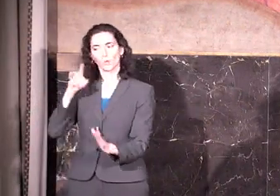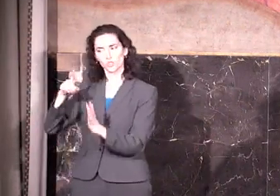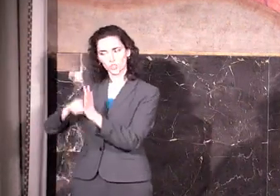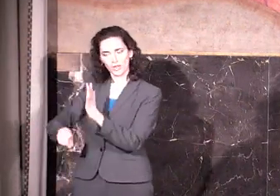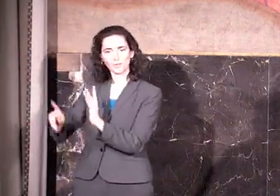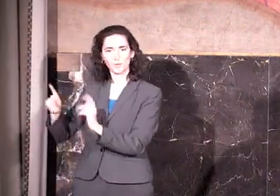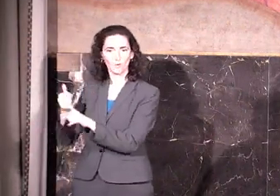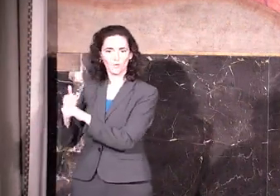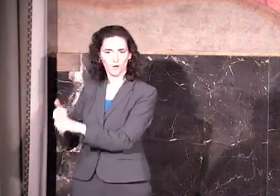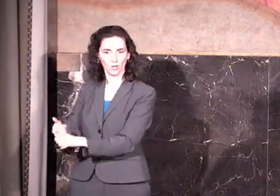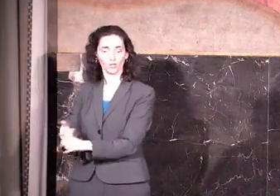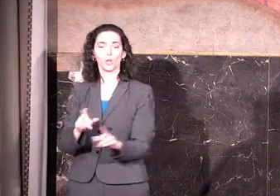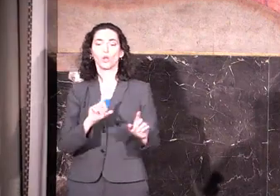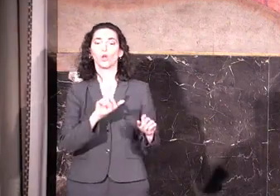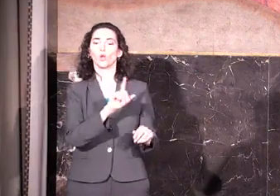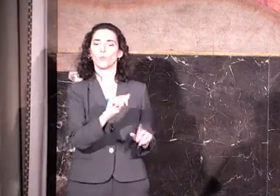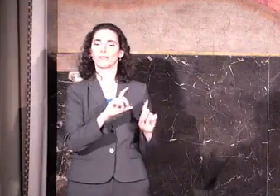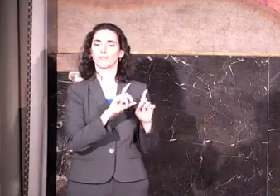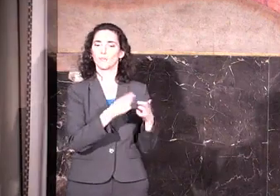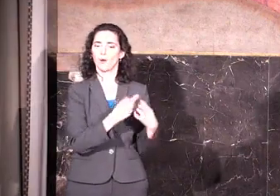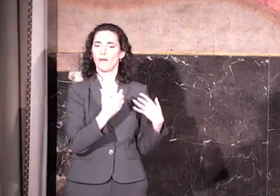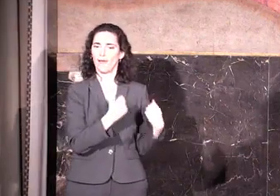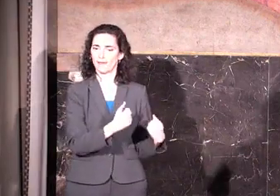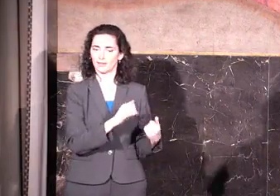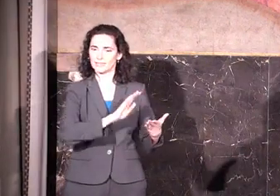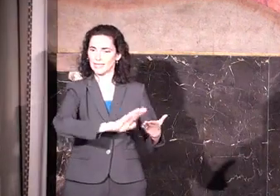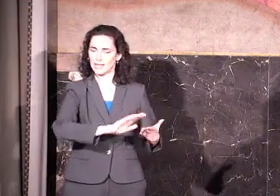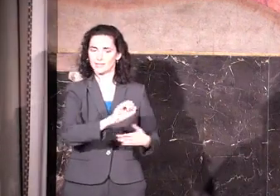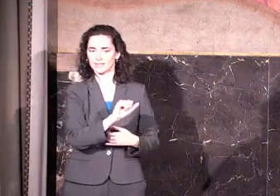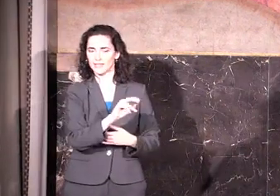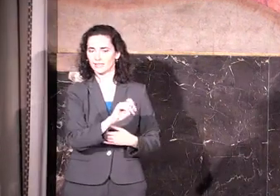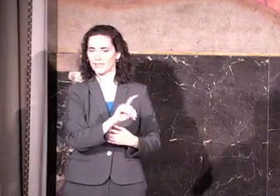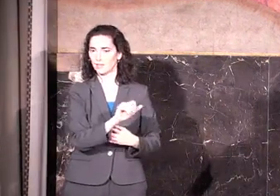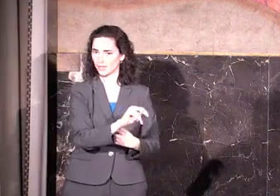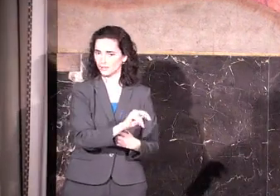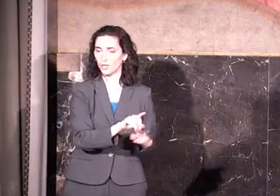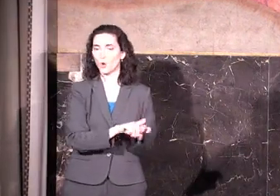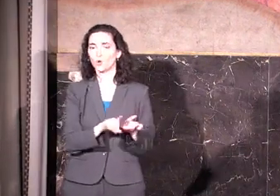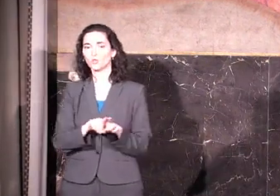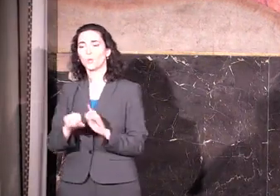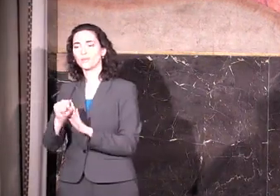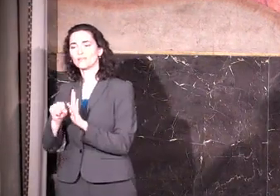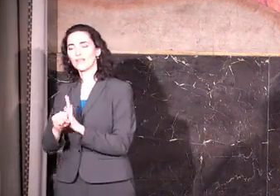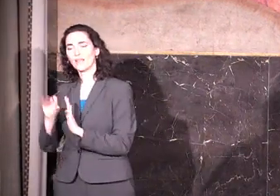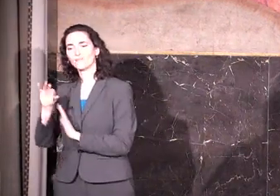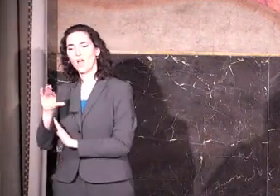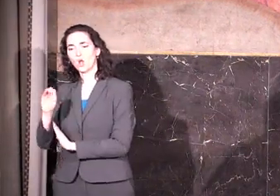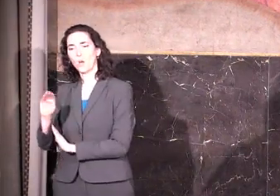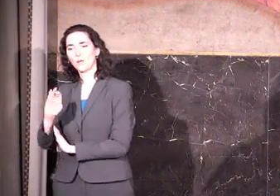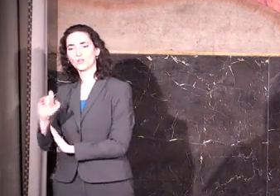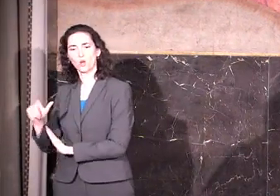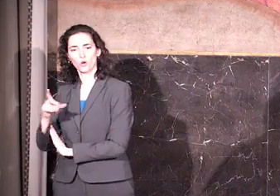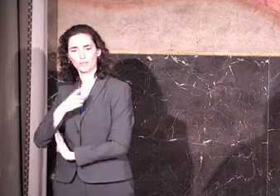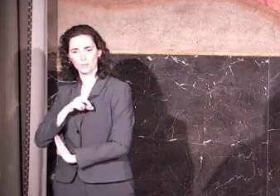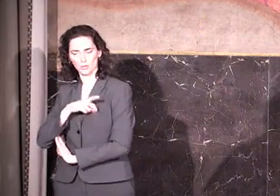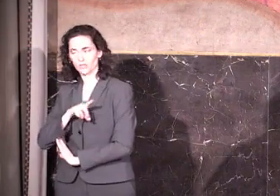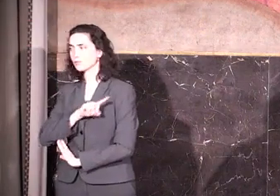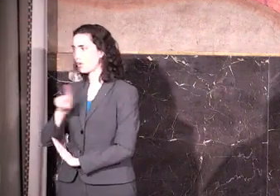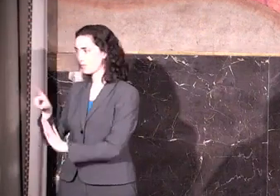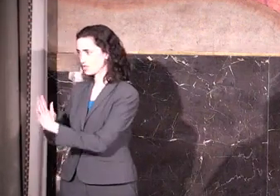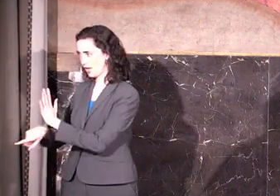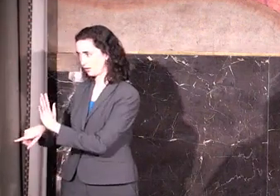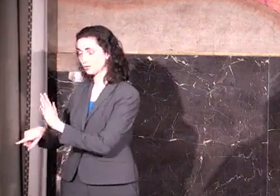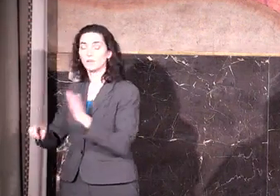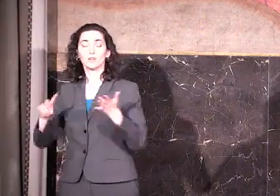the Louisiana Department of Health sanitarians as well as state fire marshal deputies. Understand, these compliance checks do not prevent you from opening. Once